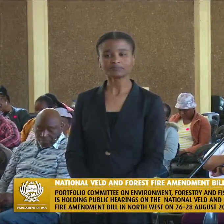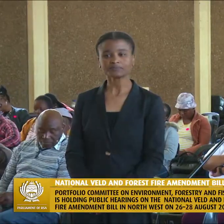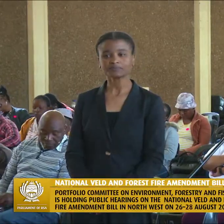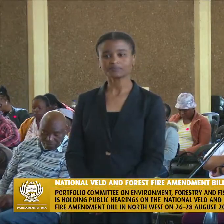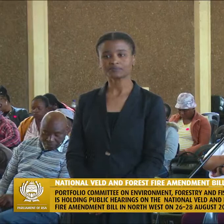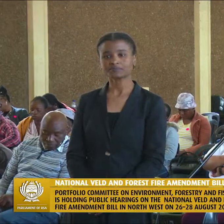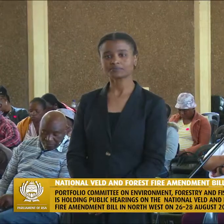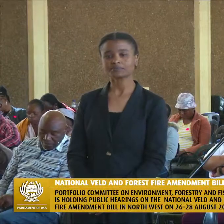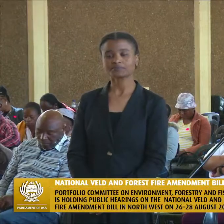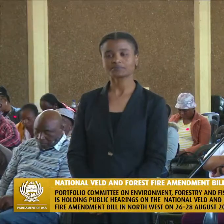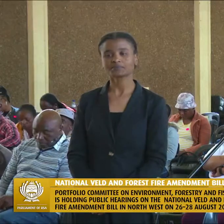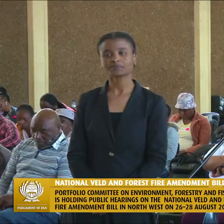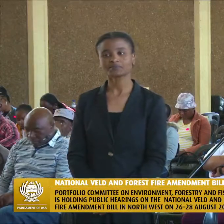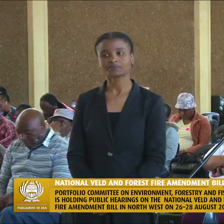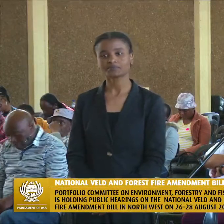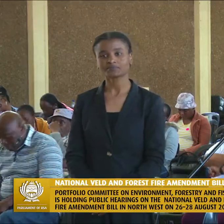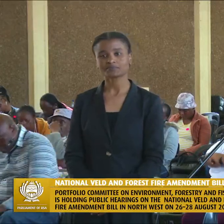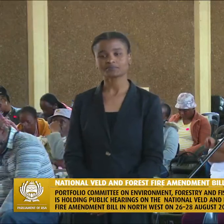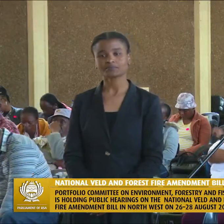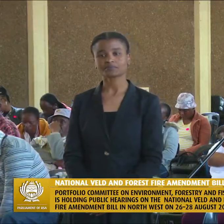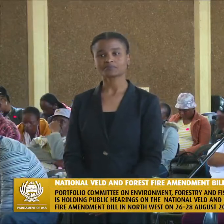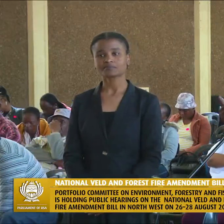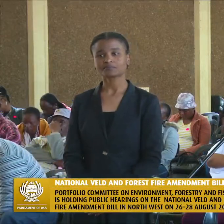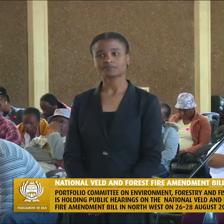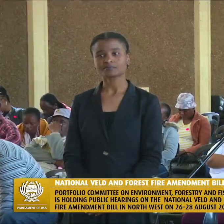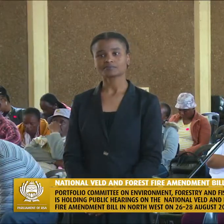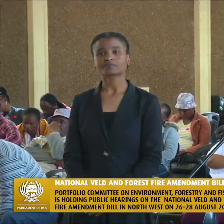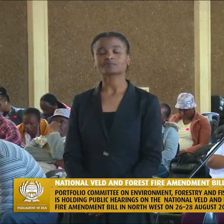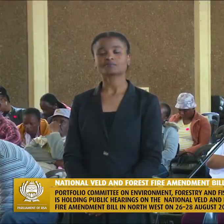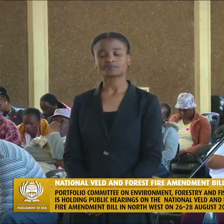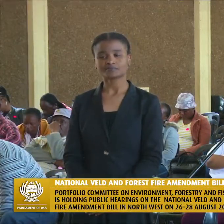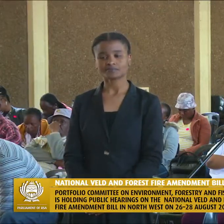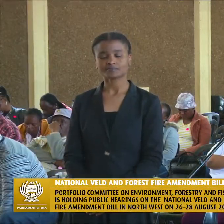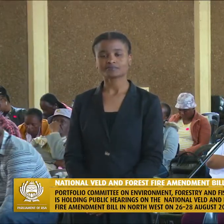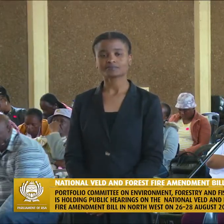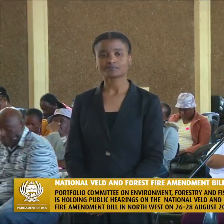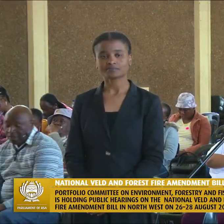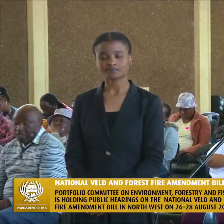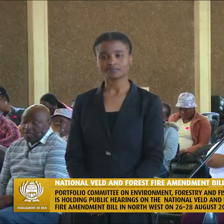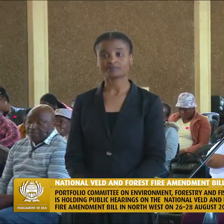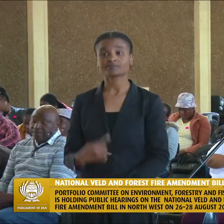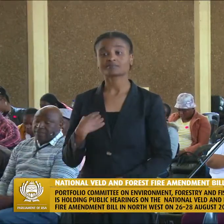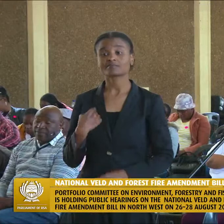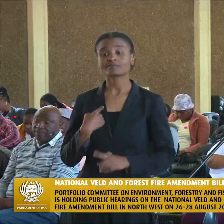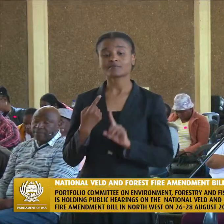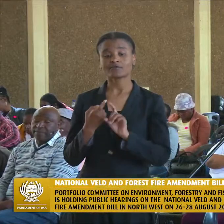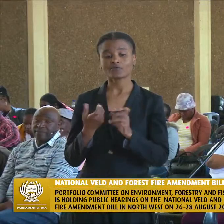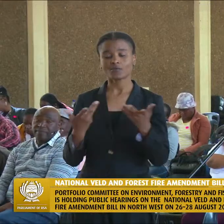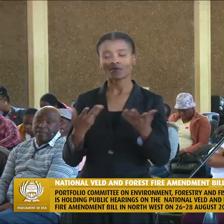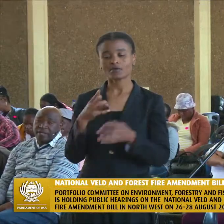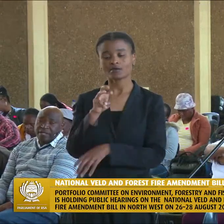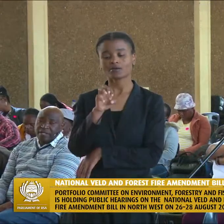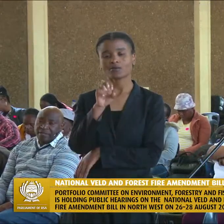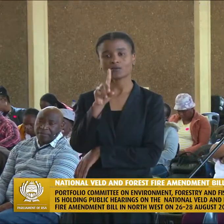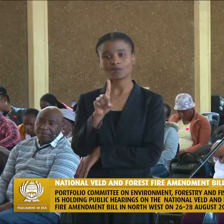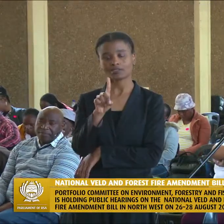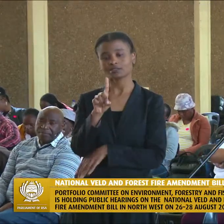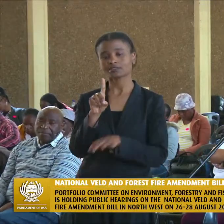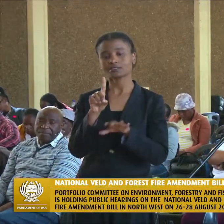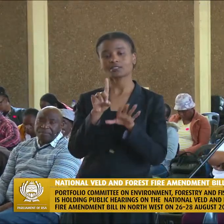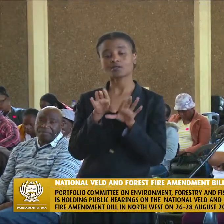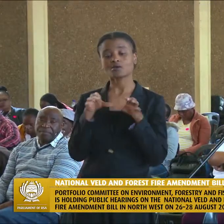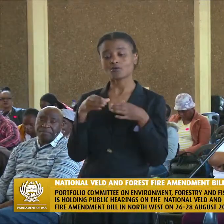what committee under what 34 i am from the world committee